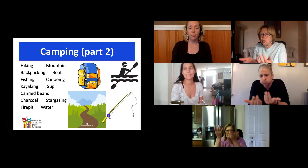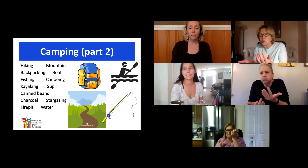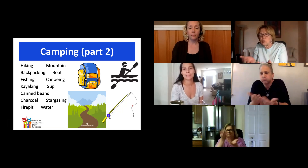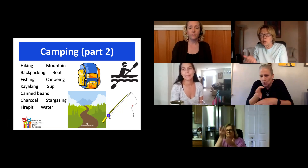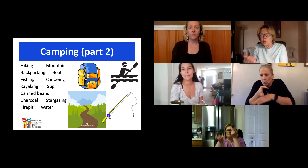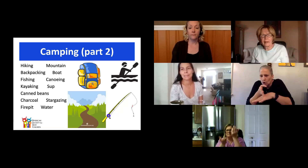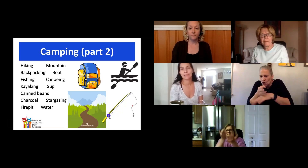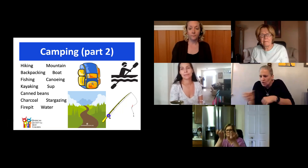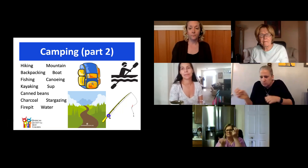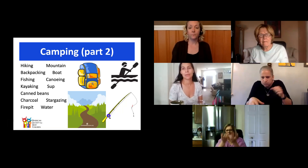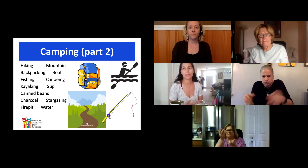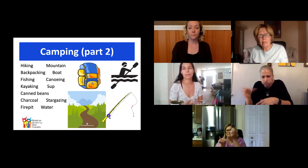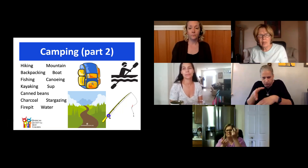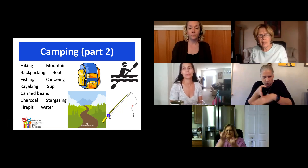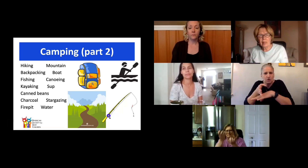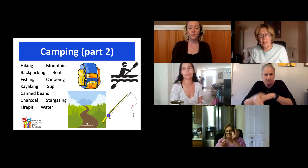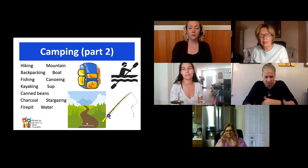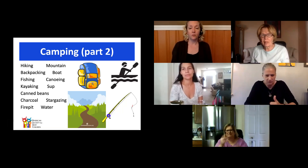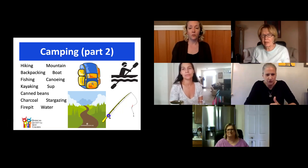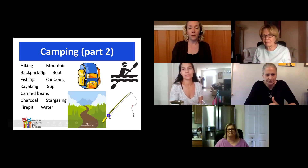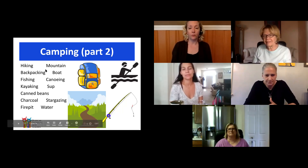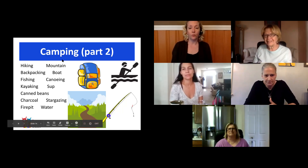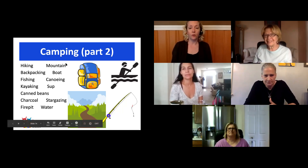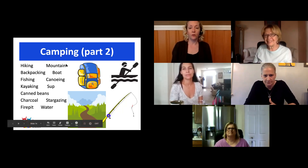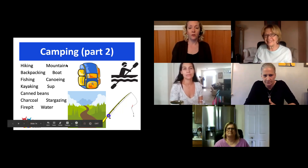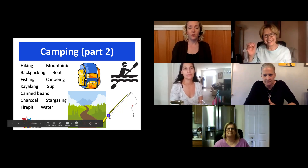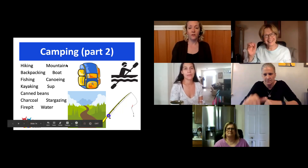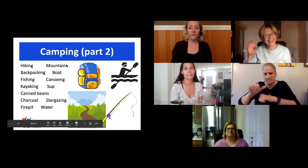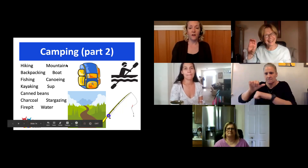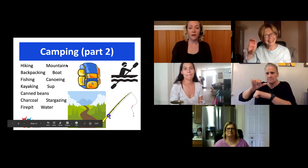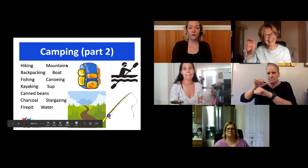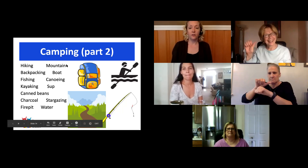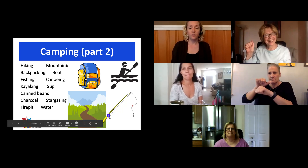little outdoor fire, throw some wood on there.